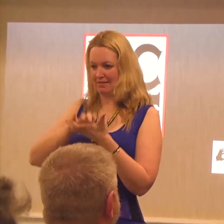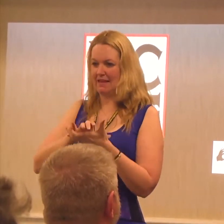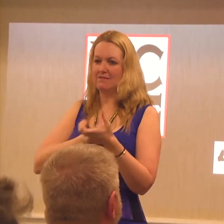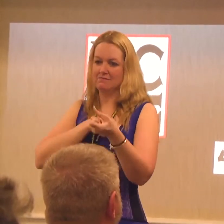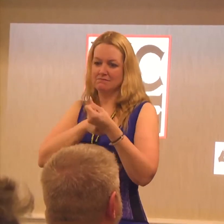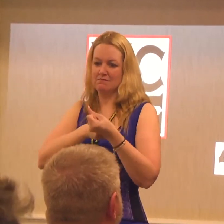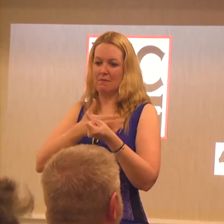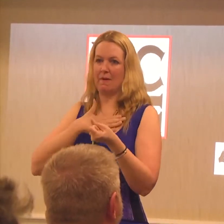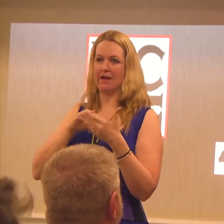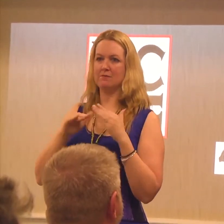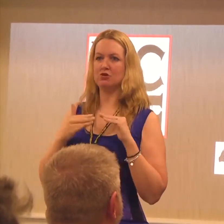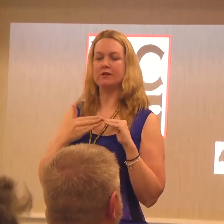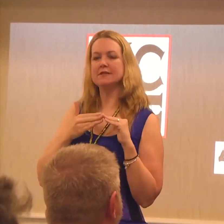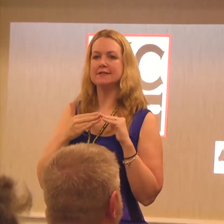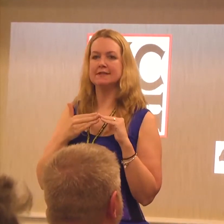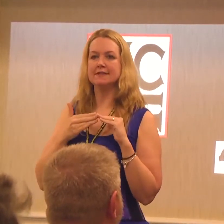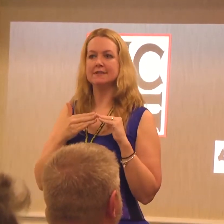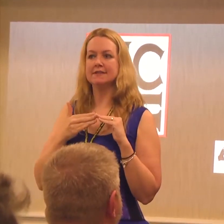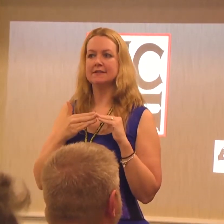community.